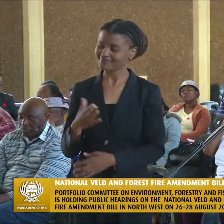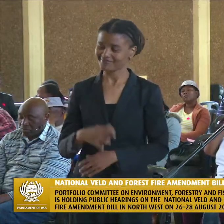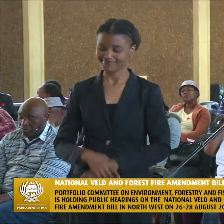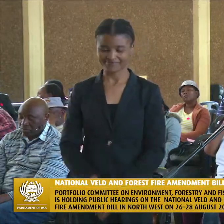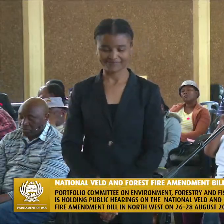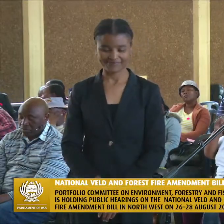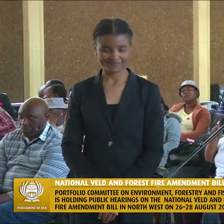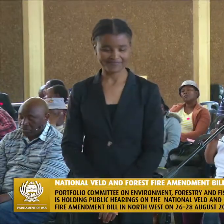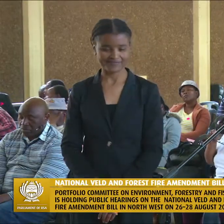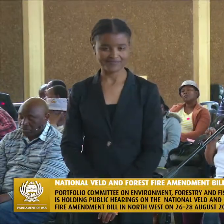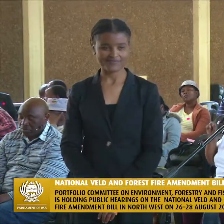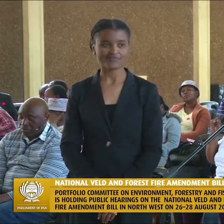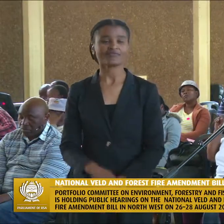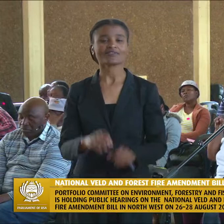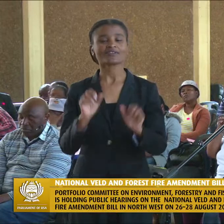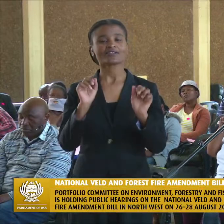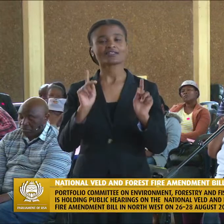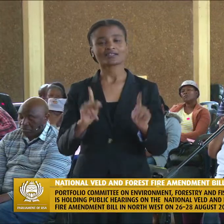all right